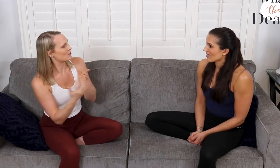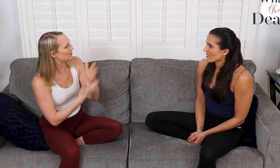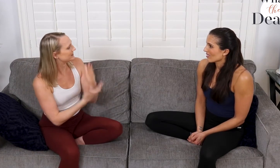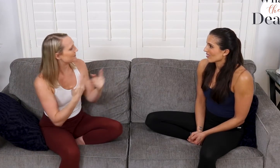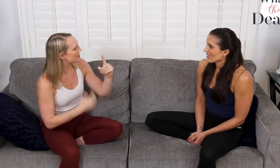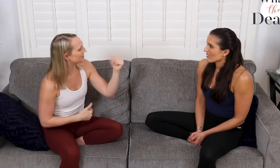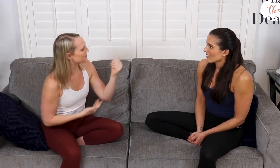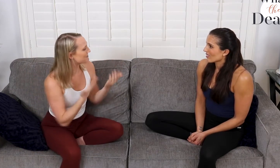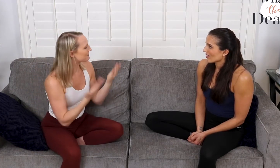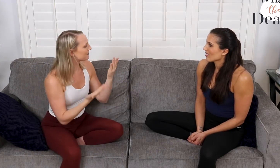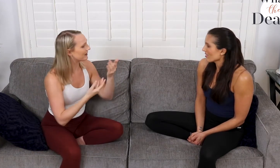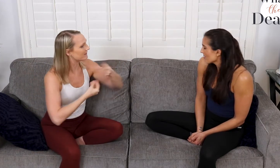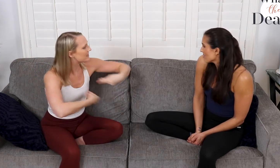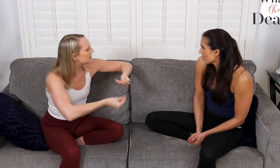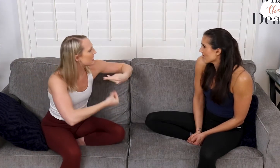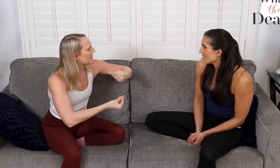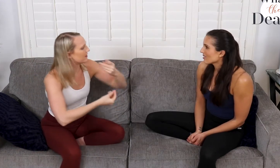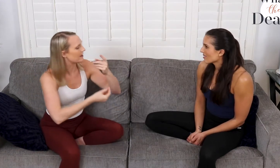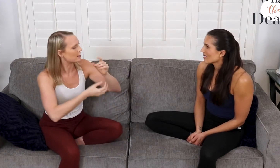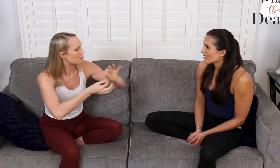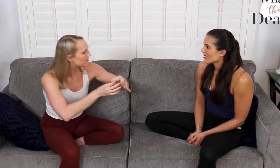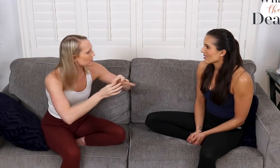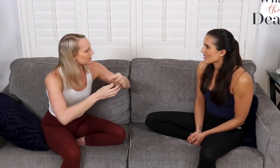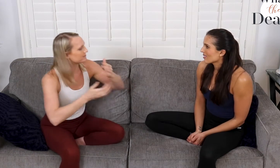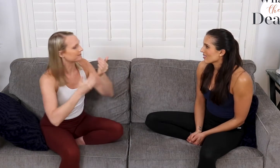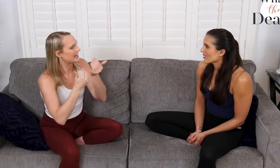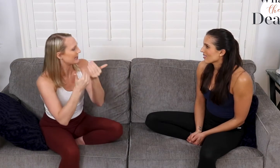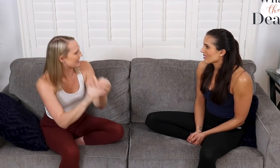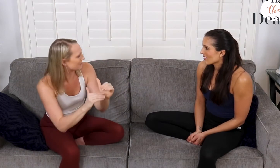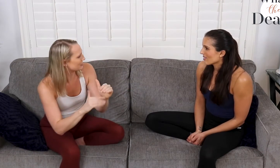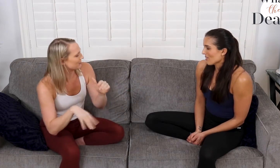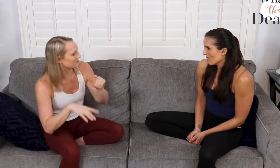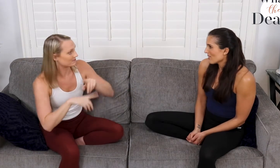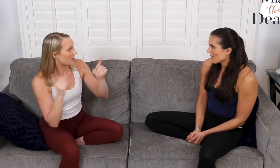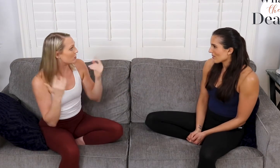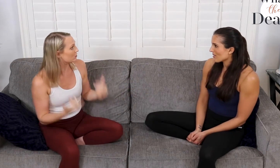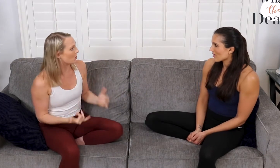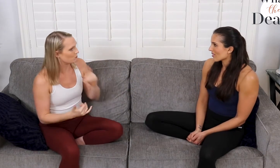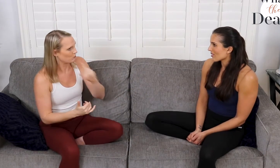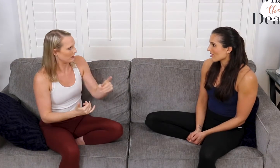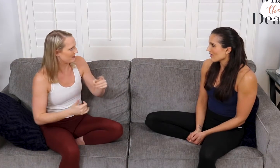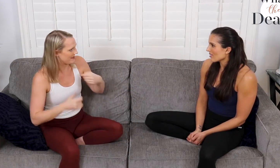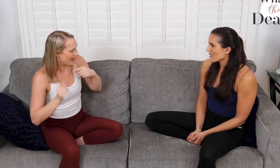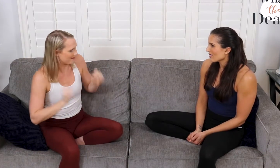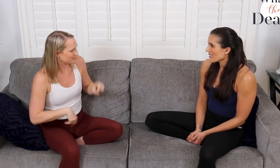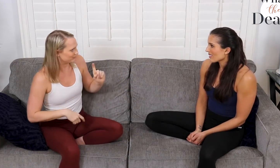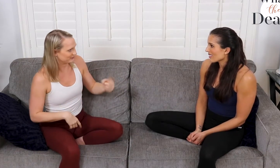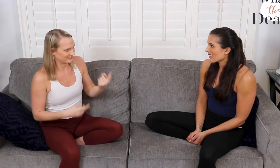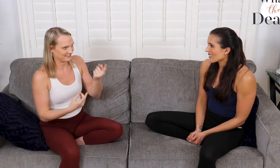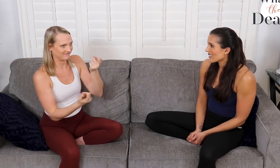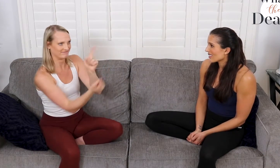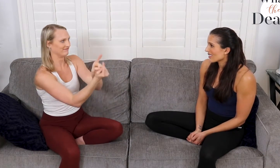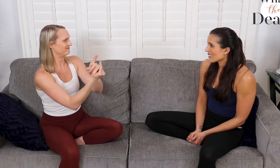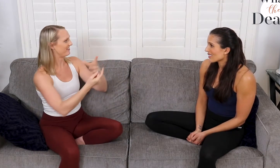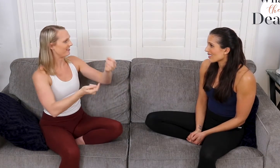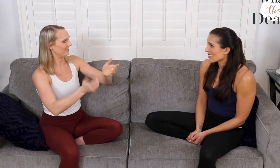heart. And I finally felt like I could just be Sarah. Yeah. And to add to that, I remember a moment when your dad was